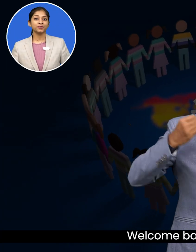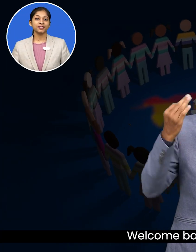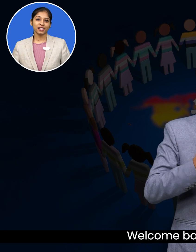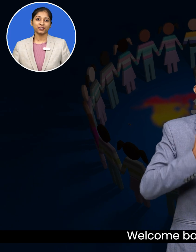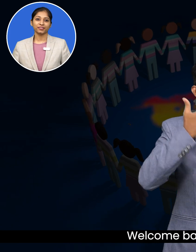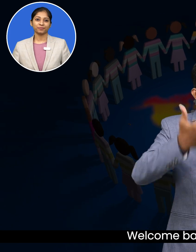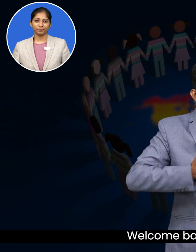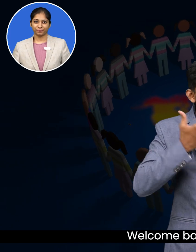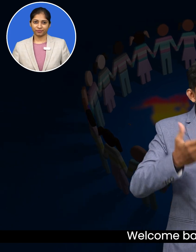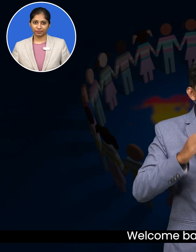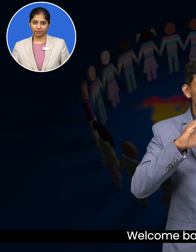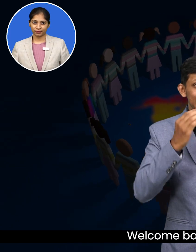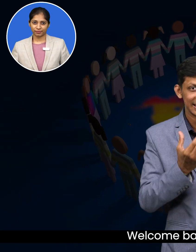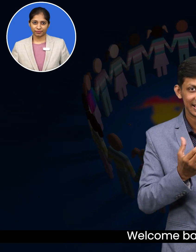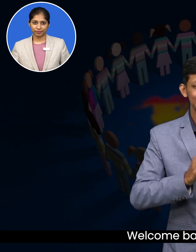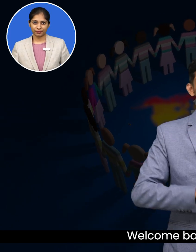a new session.